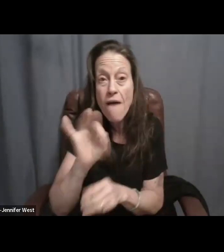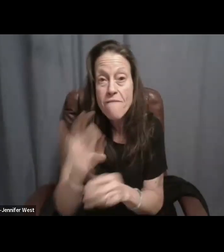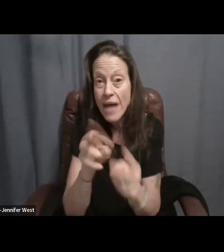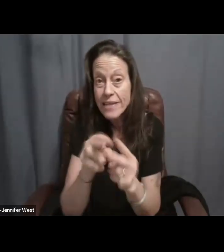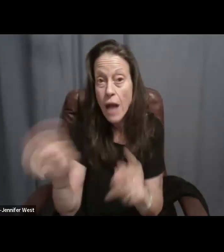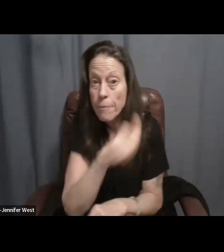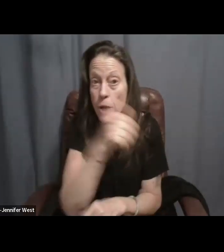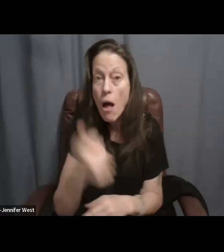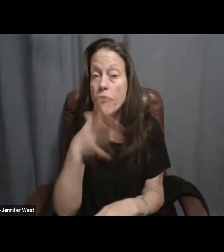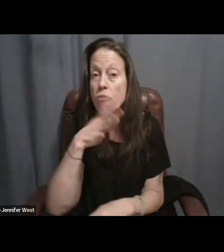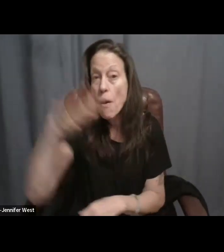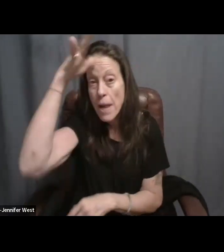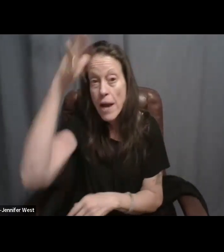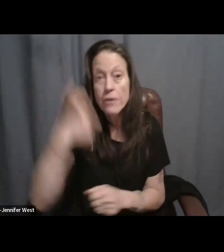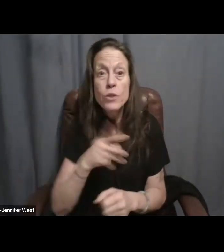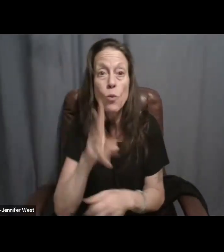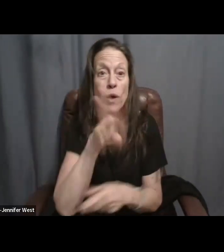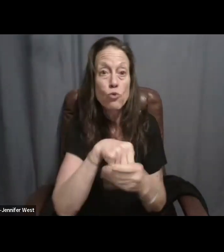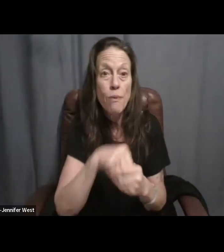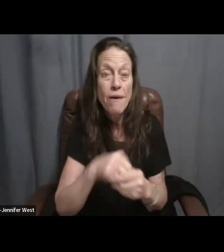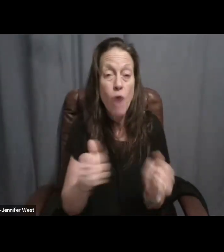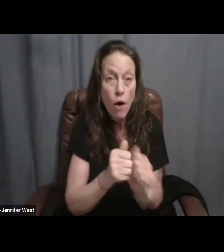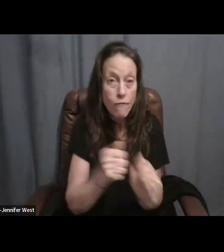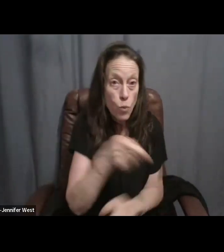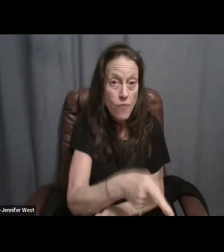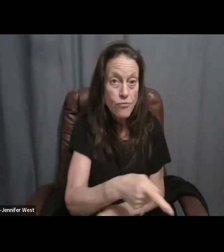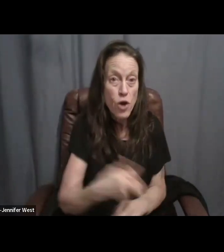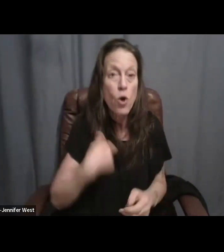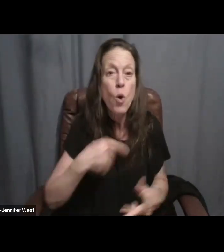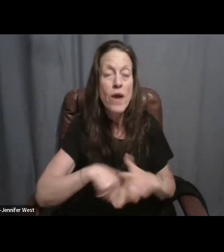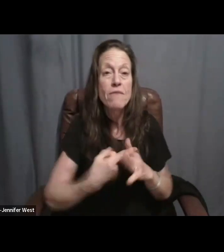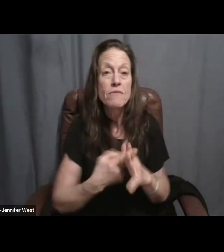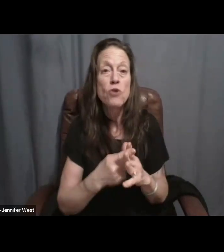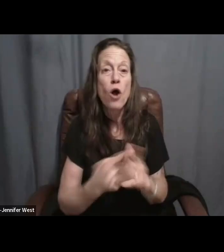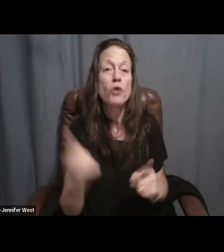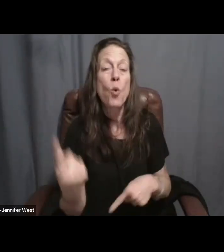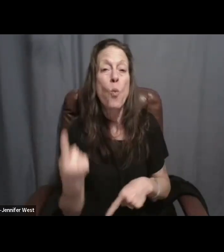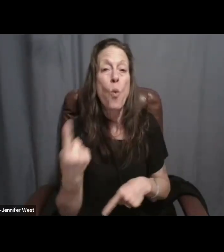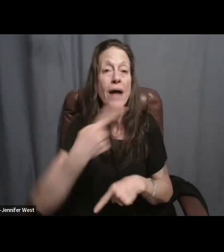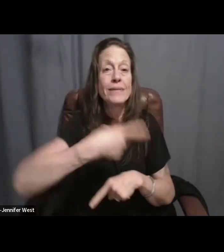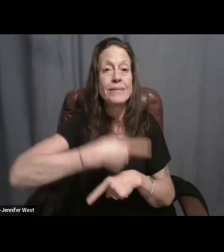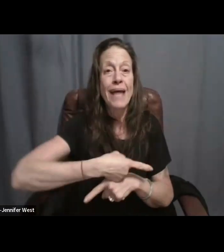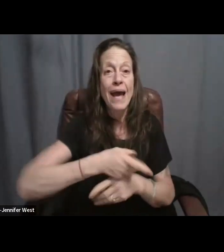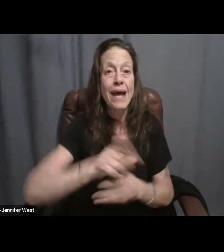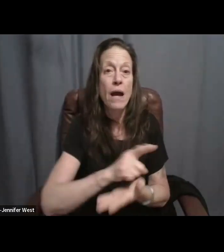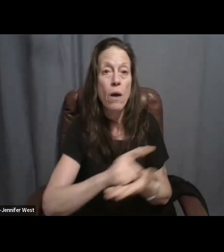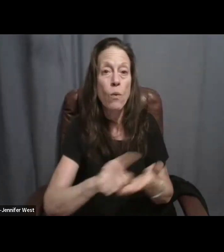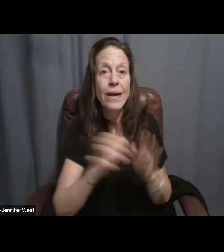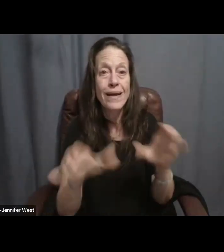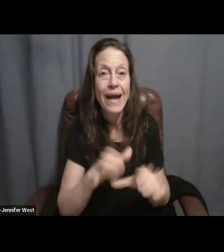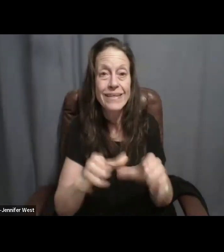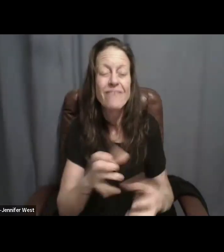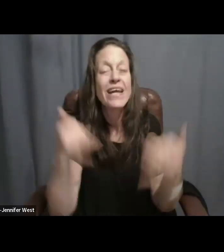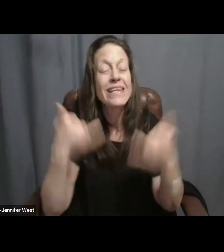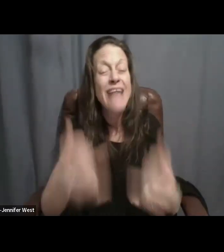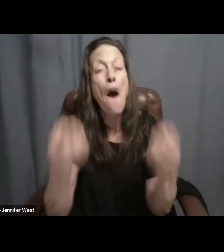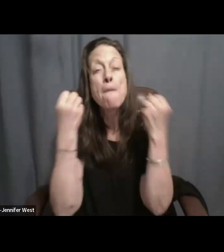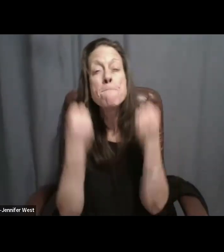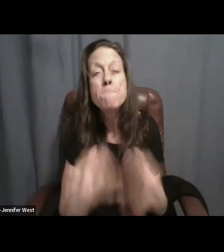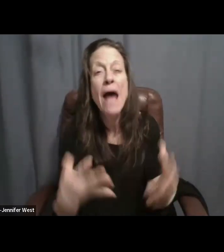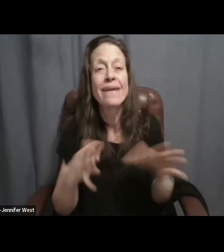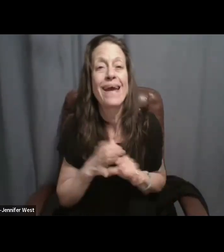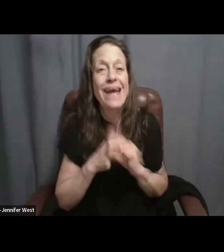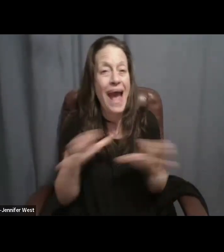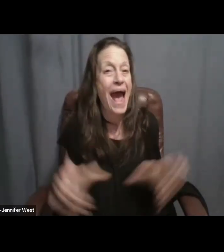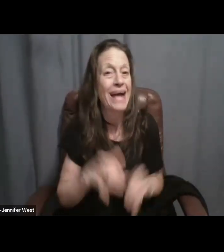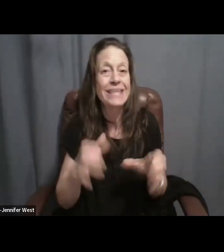something once or twice a week. We've gone from once a day activities to having multiple activities a day in since